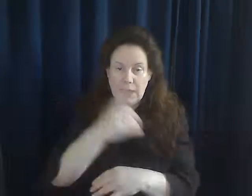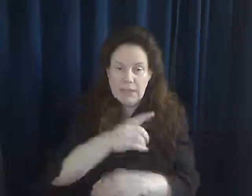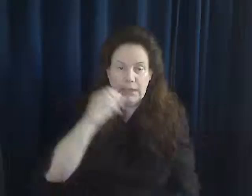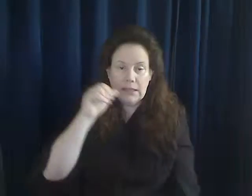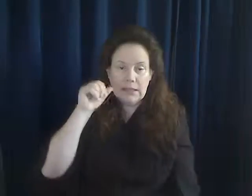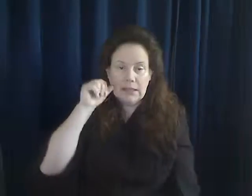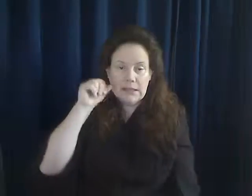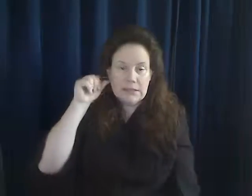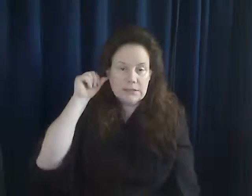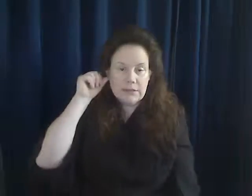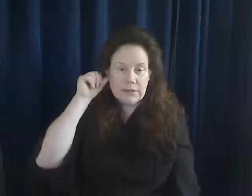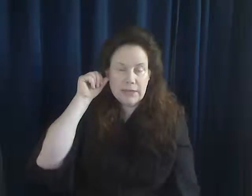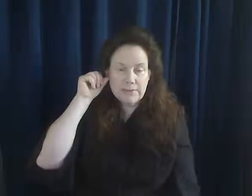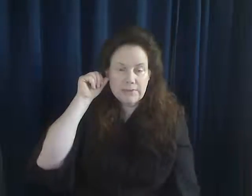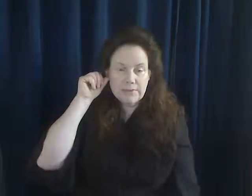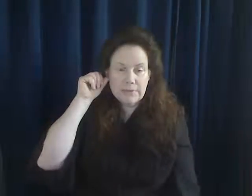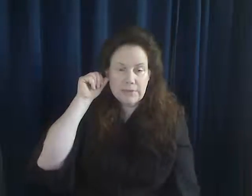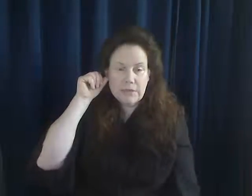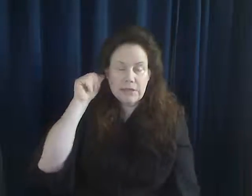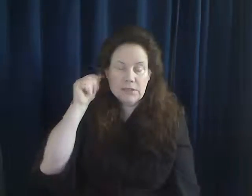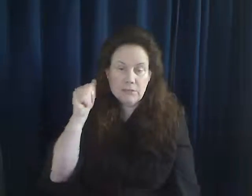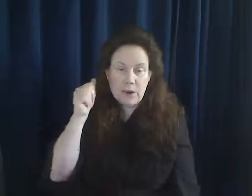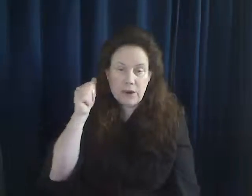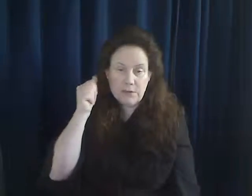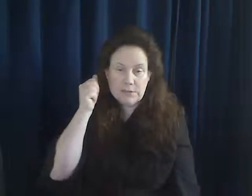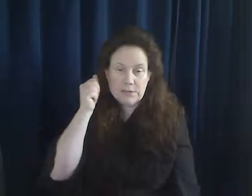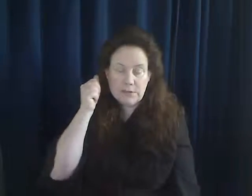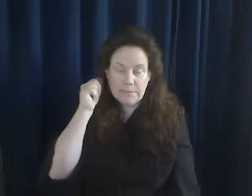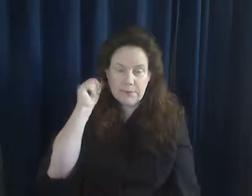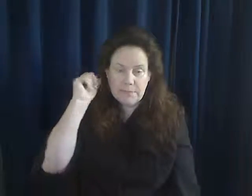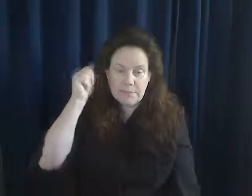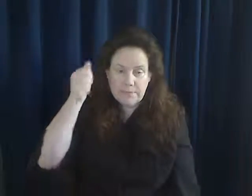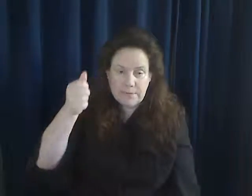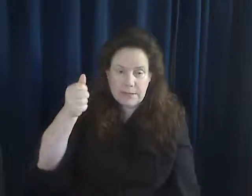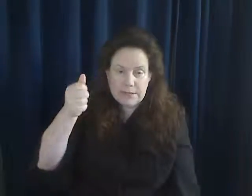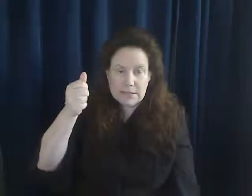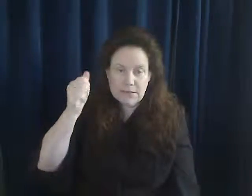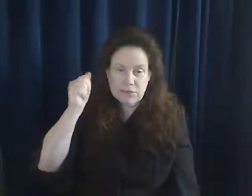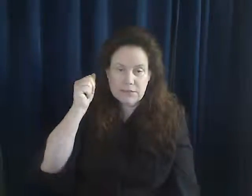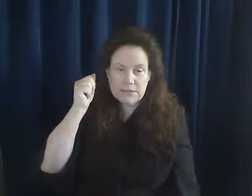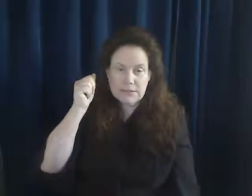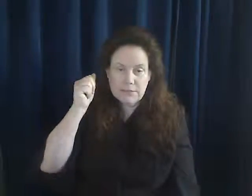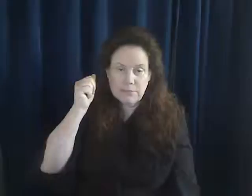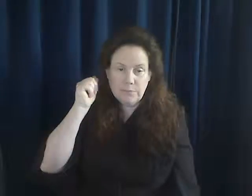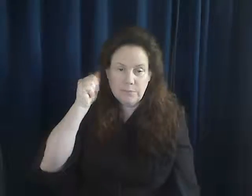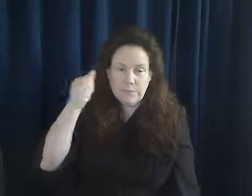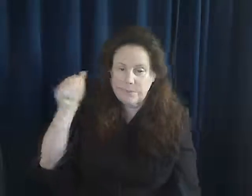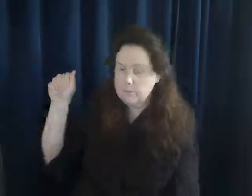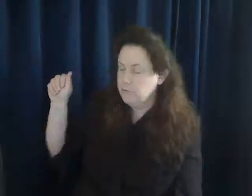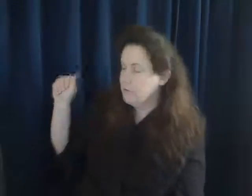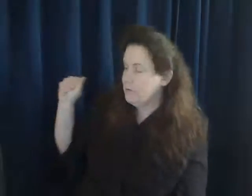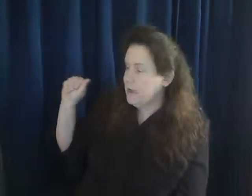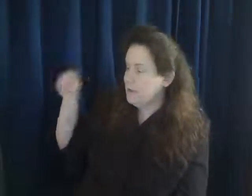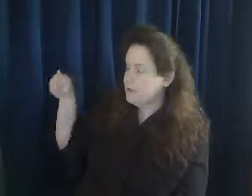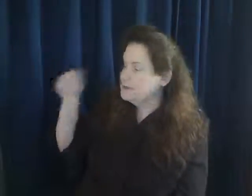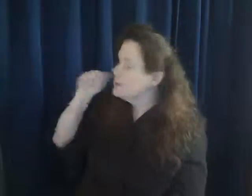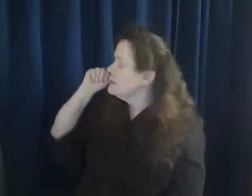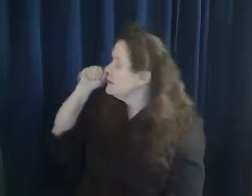Today, yesterday. Tomorrow, you start up near the face and you just, the movement of the hand is